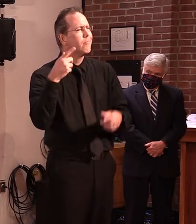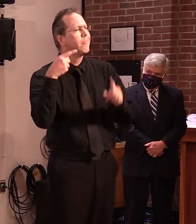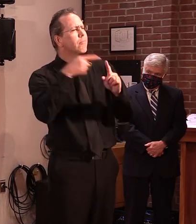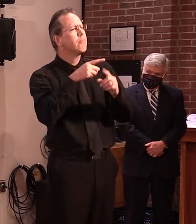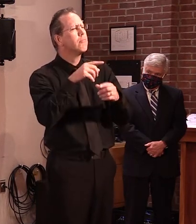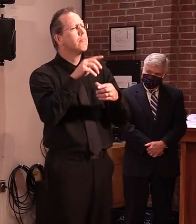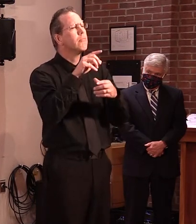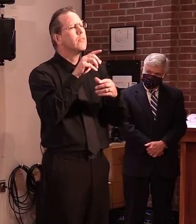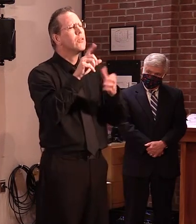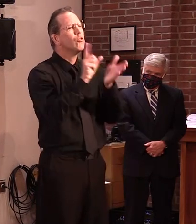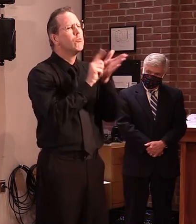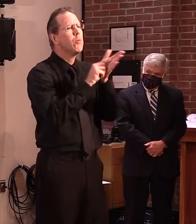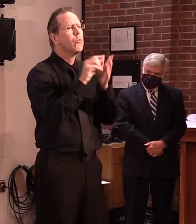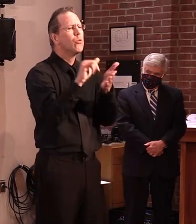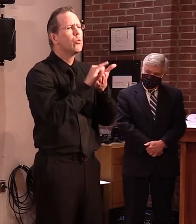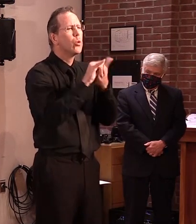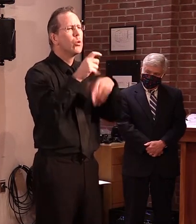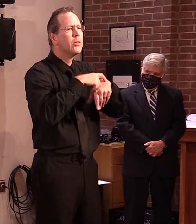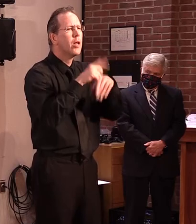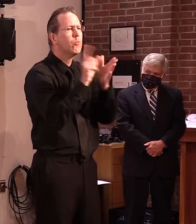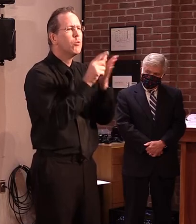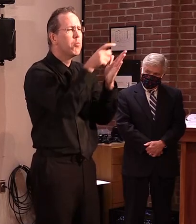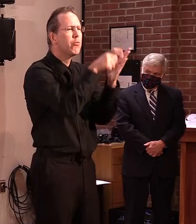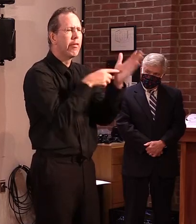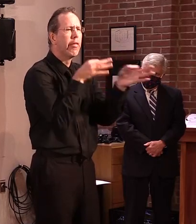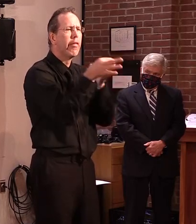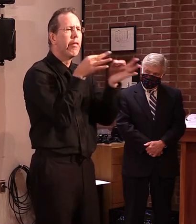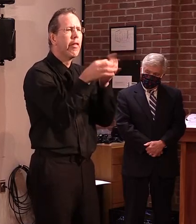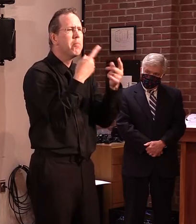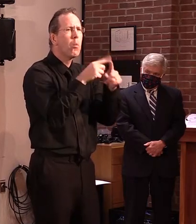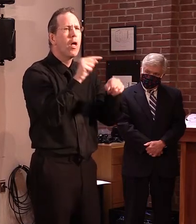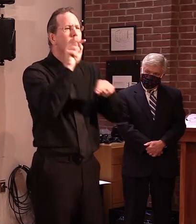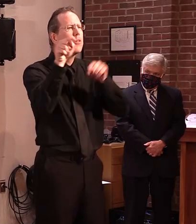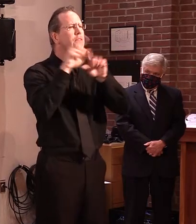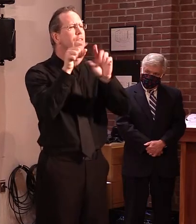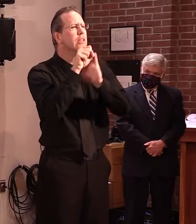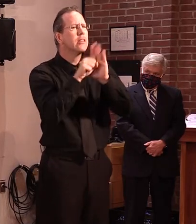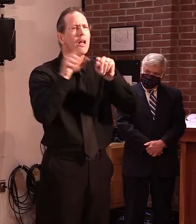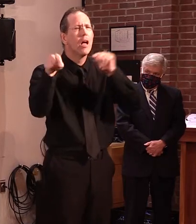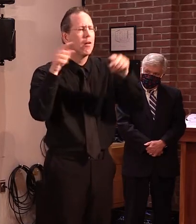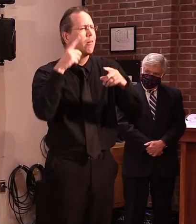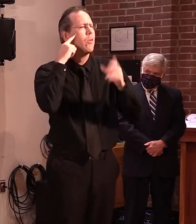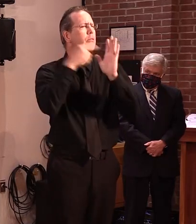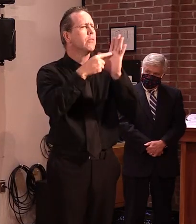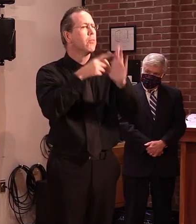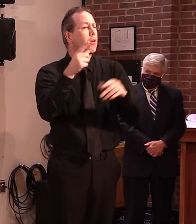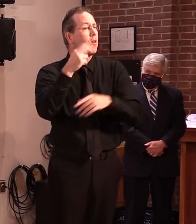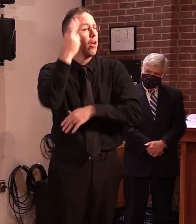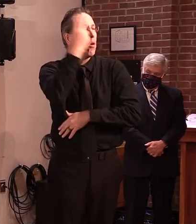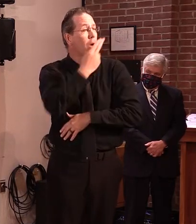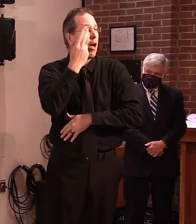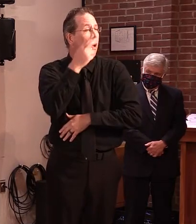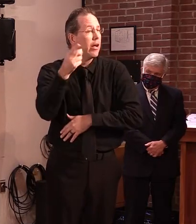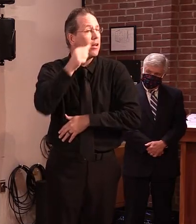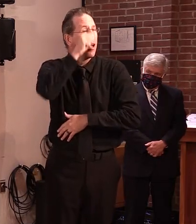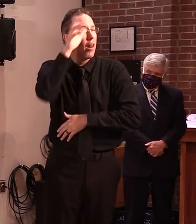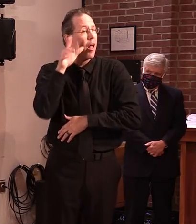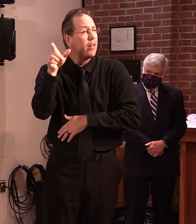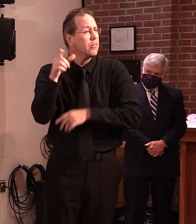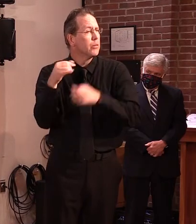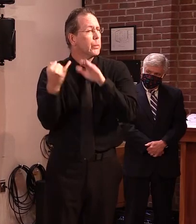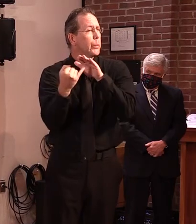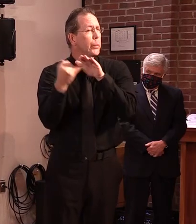can speak more eloquently about our process, but ours is a little bit safer than most, I